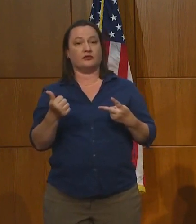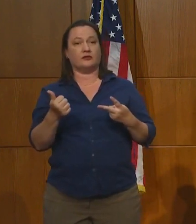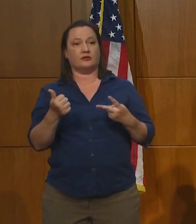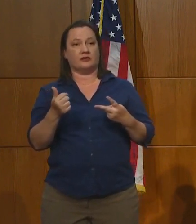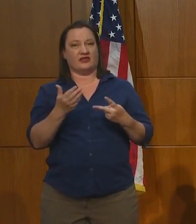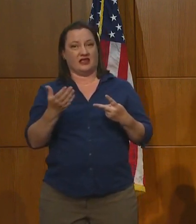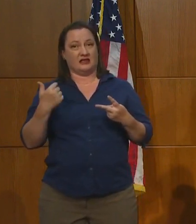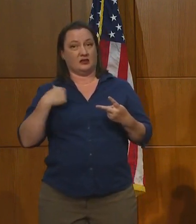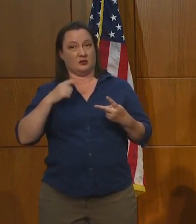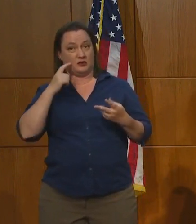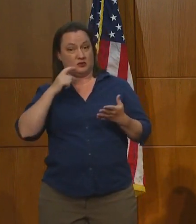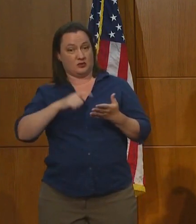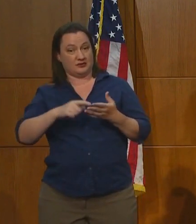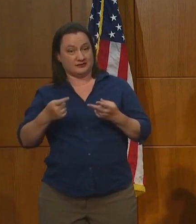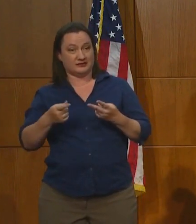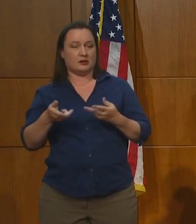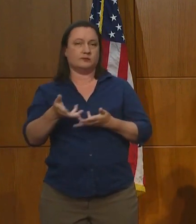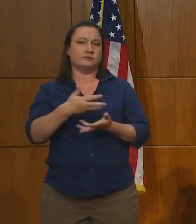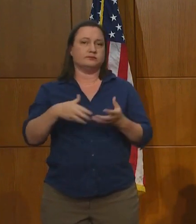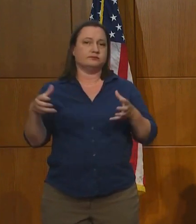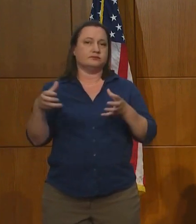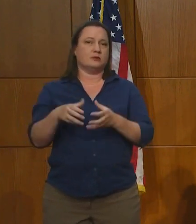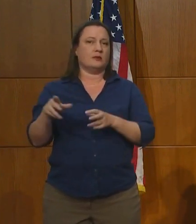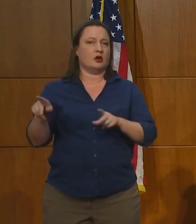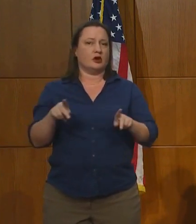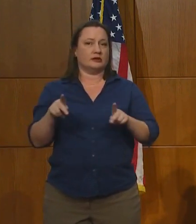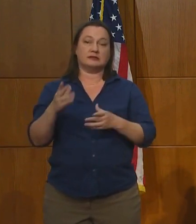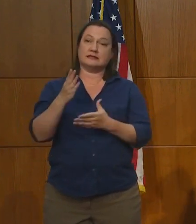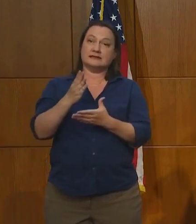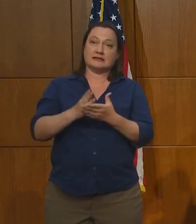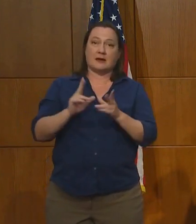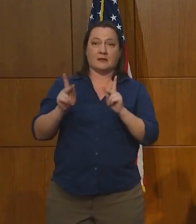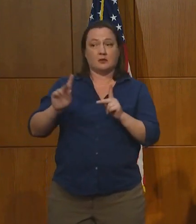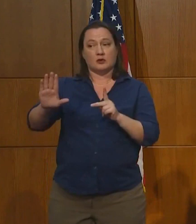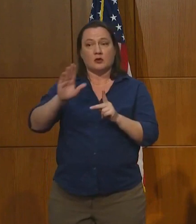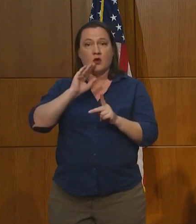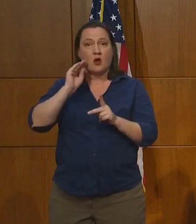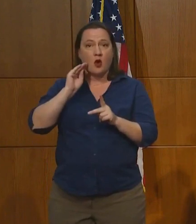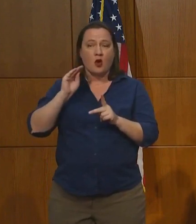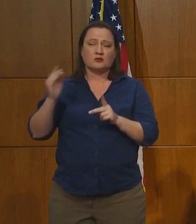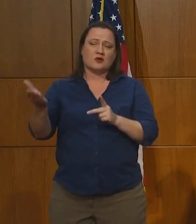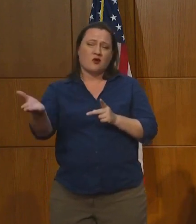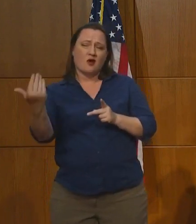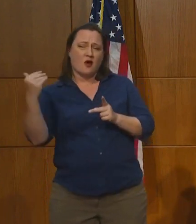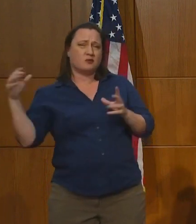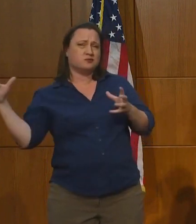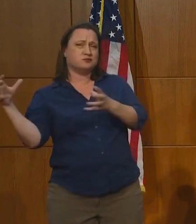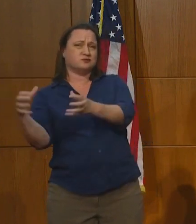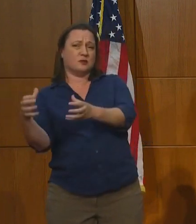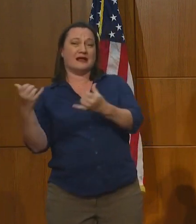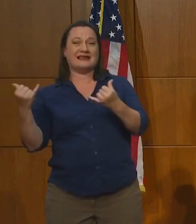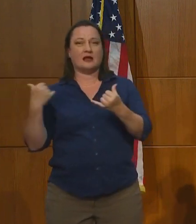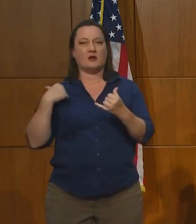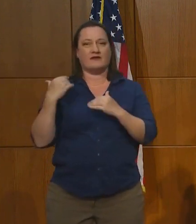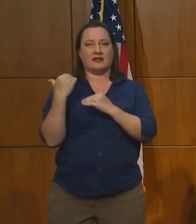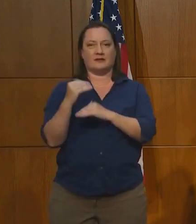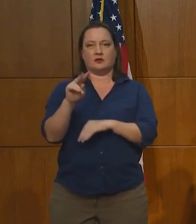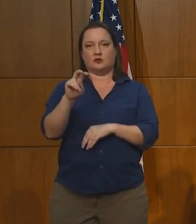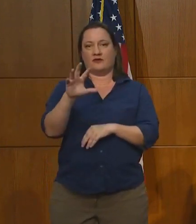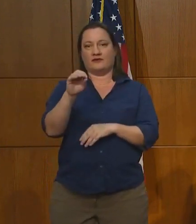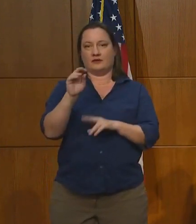watching are parties, social gatherings, some at homes. And we have a limit now of 250